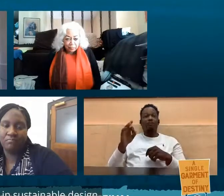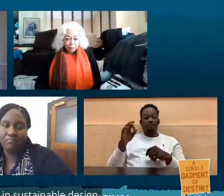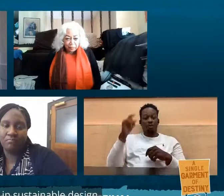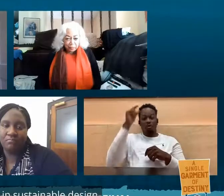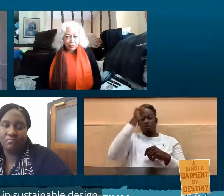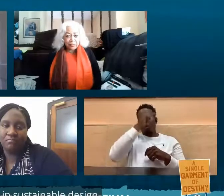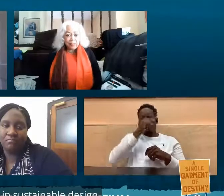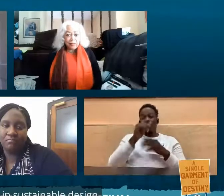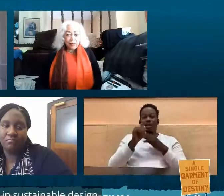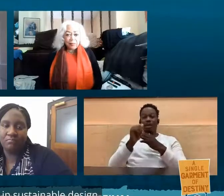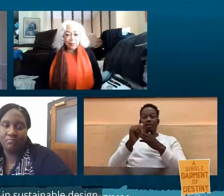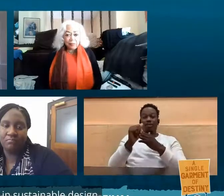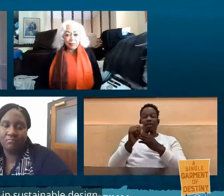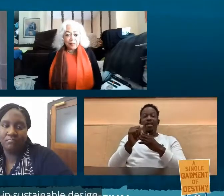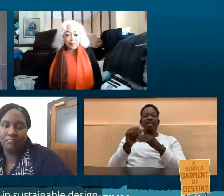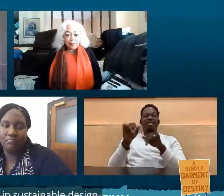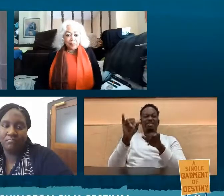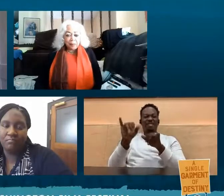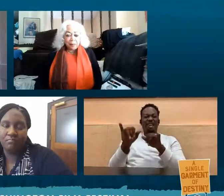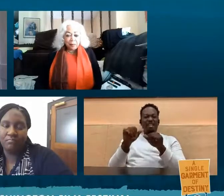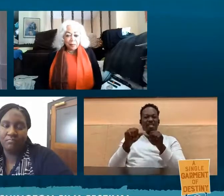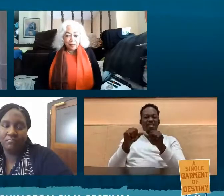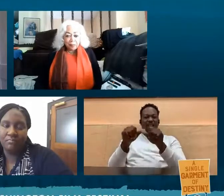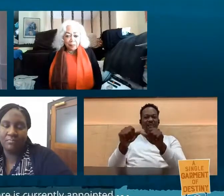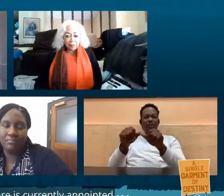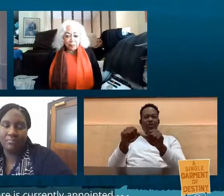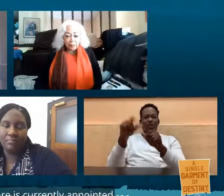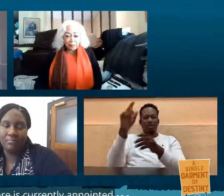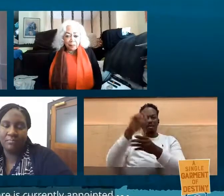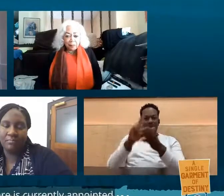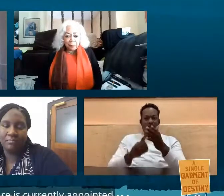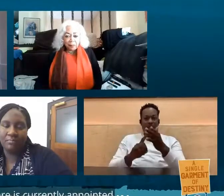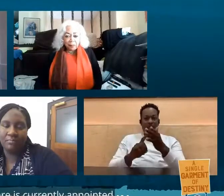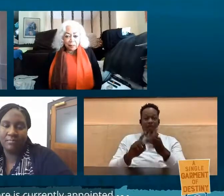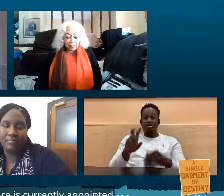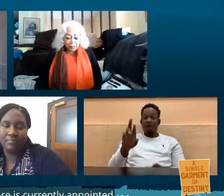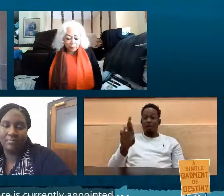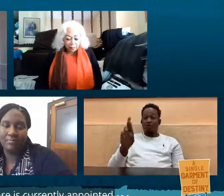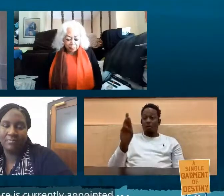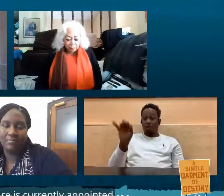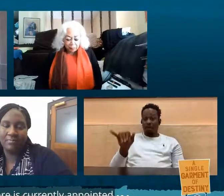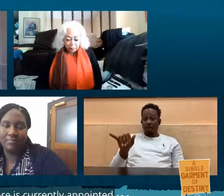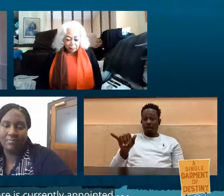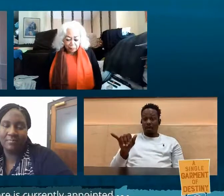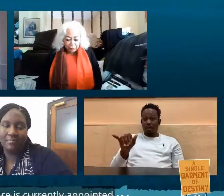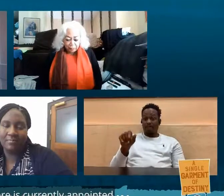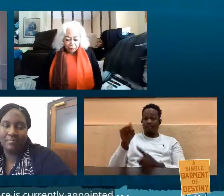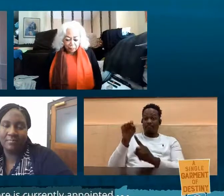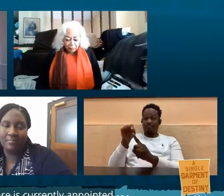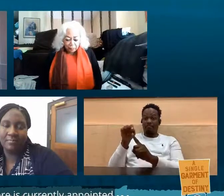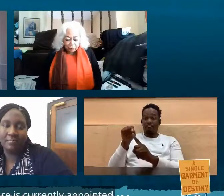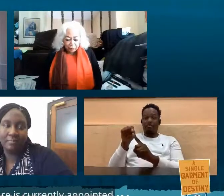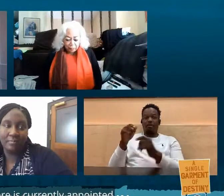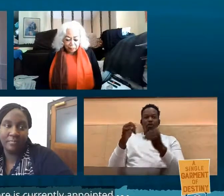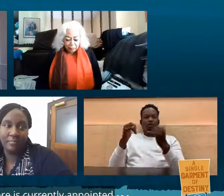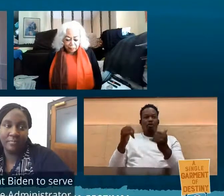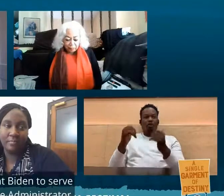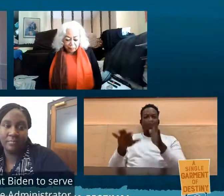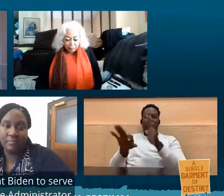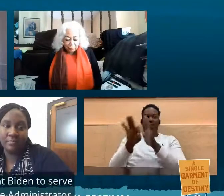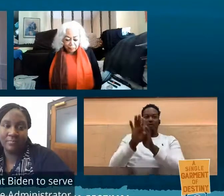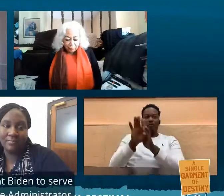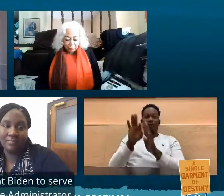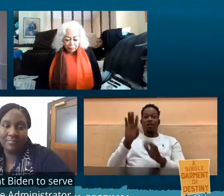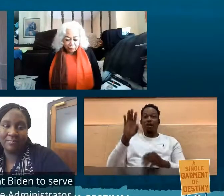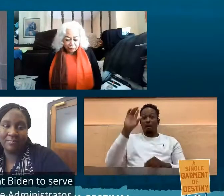global leader in sustainable design. Rosemary Enobakhare is currently appointed